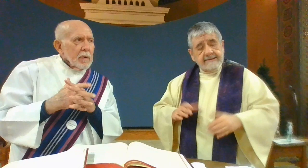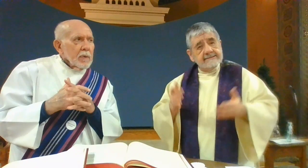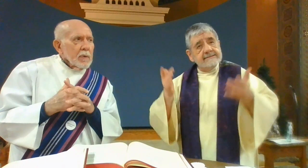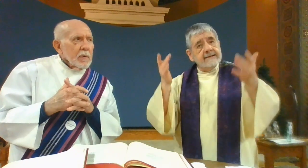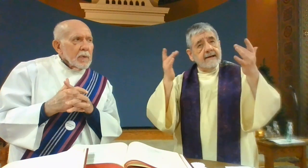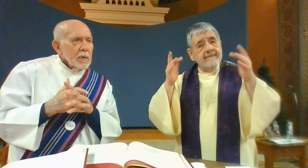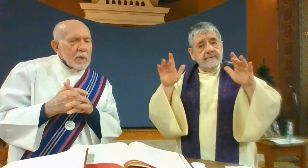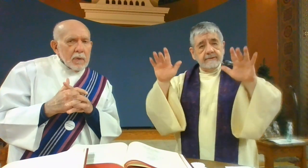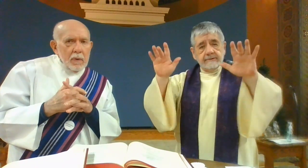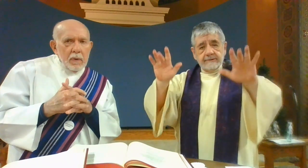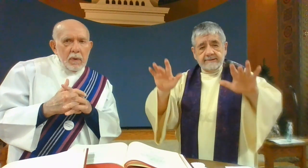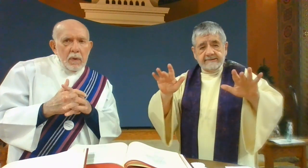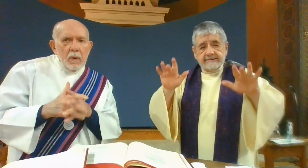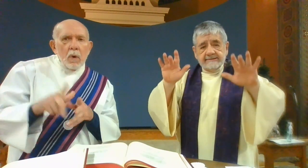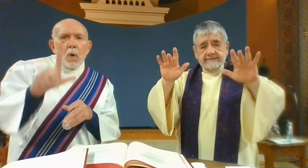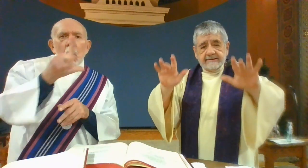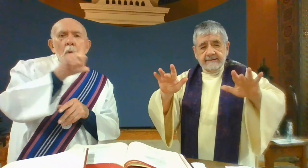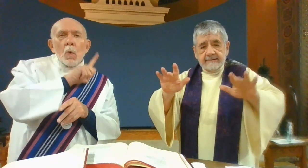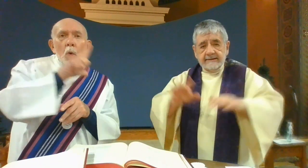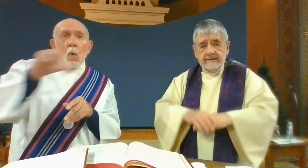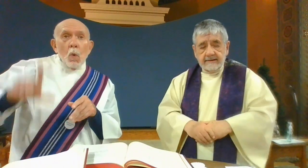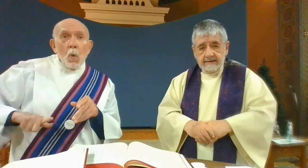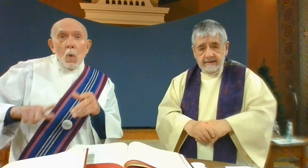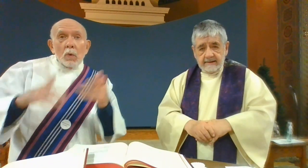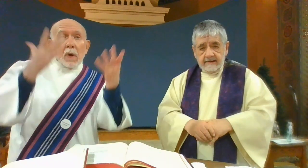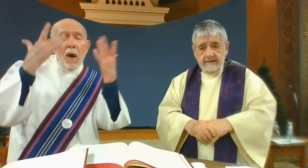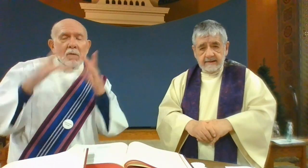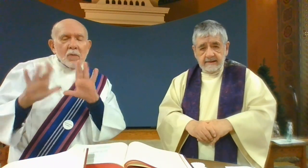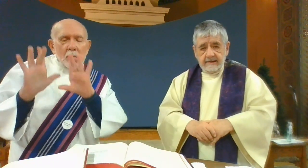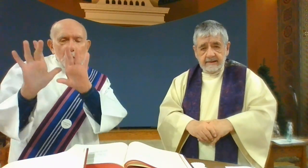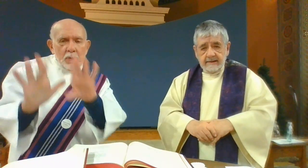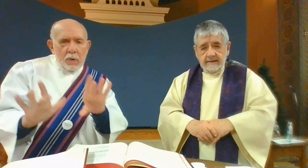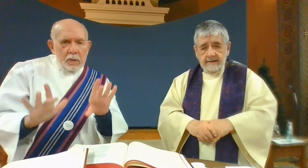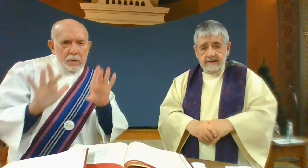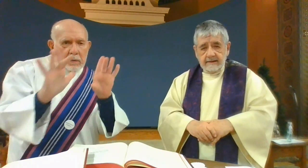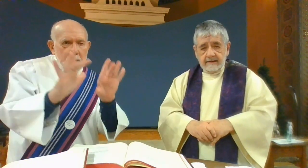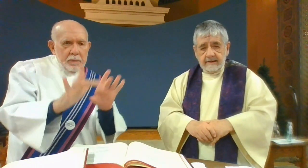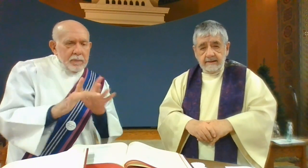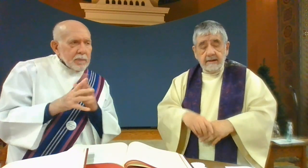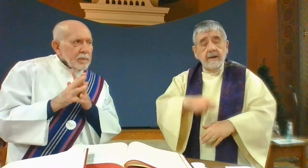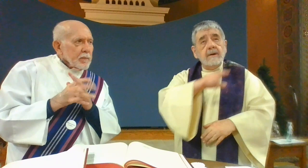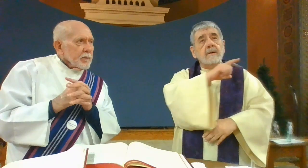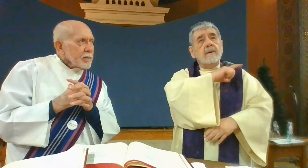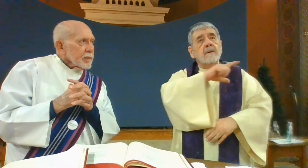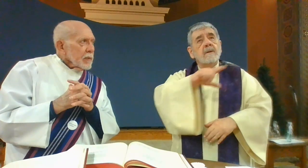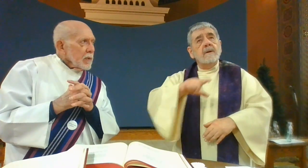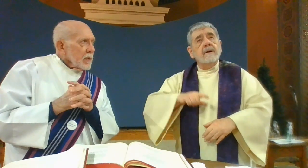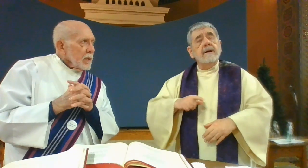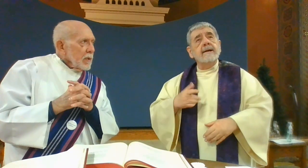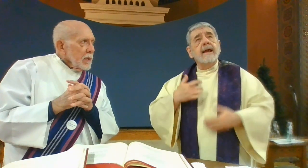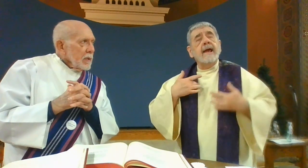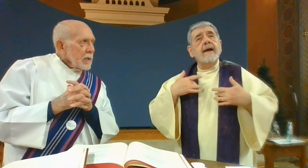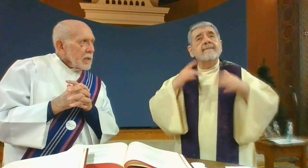Christ, have mercy. Lord, have mercy. Lord, have mercy.